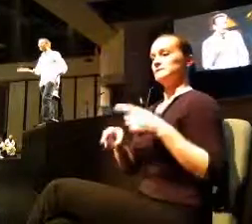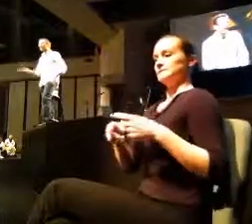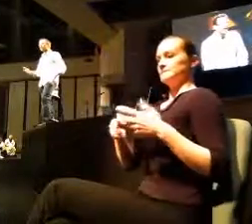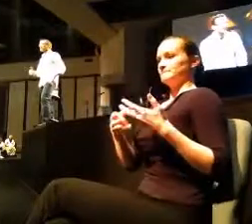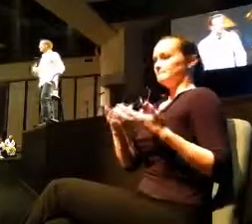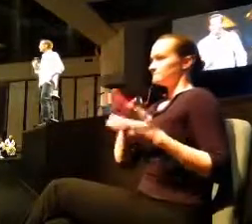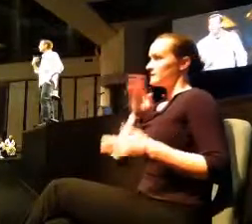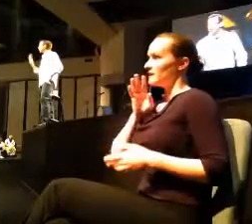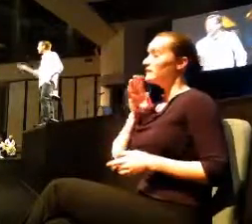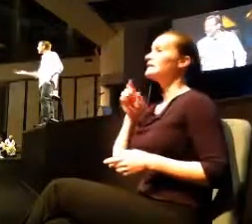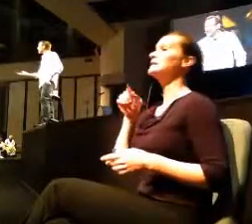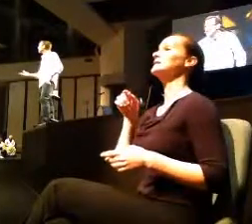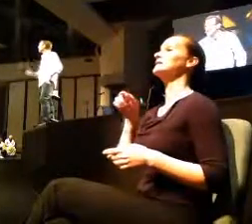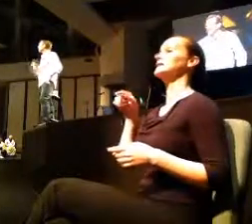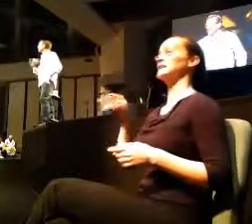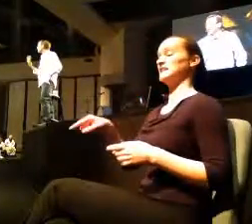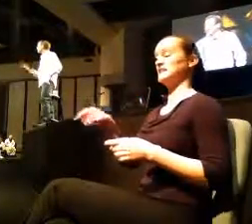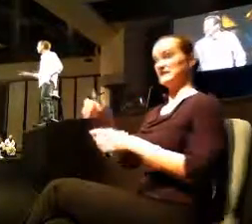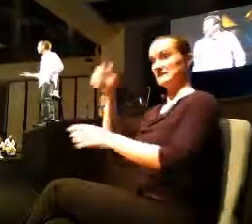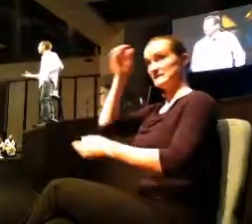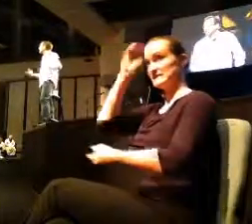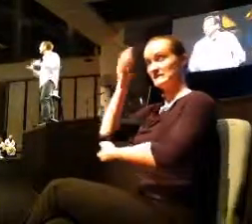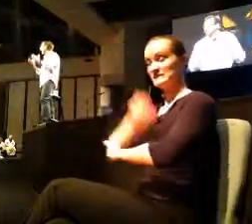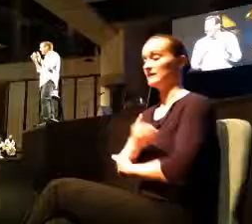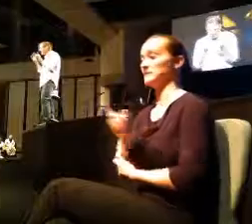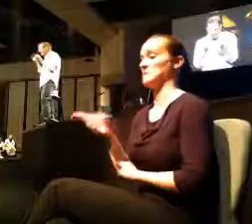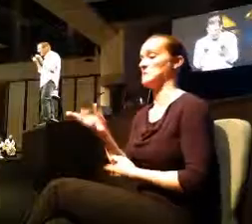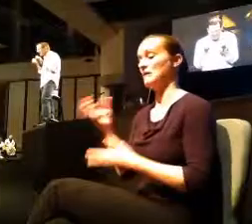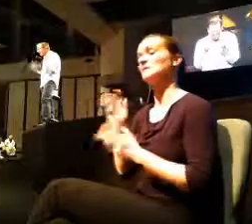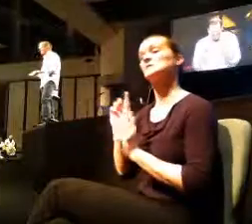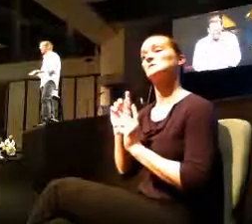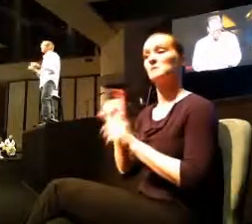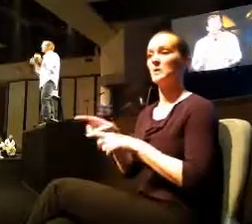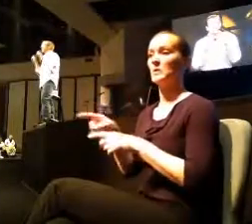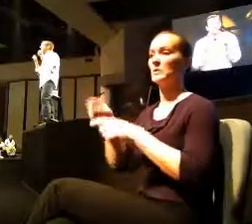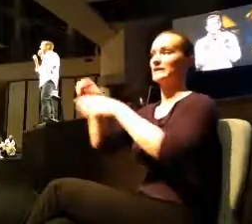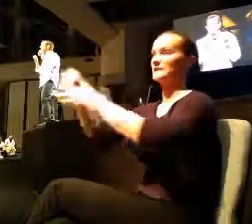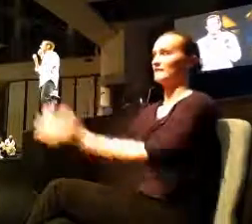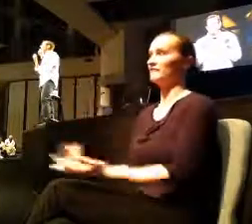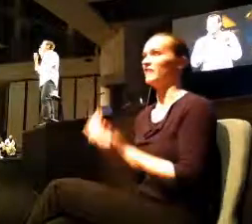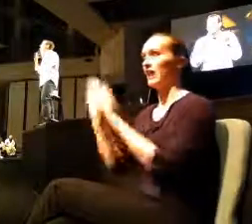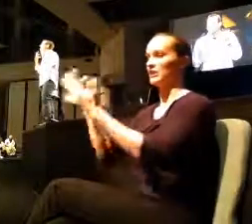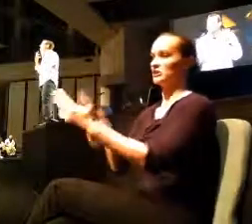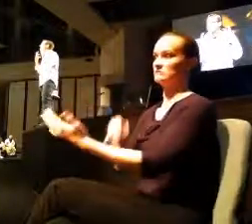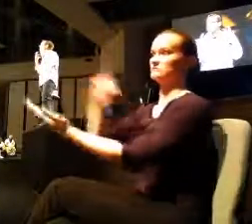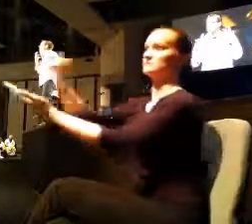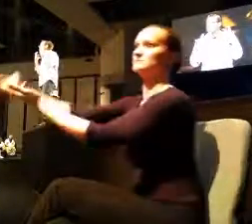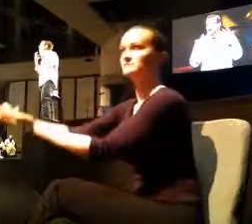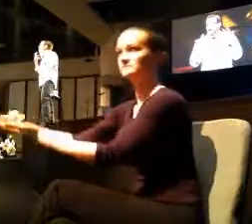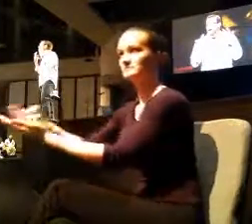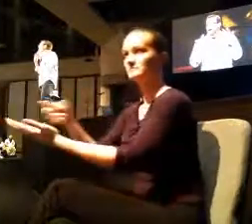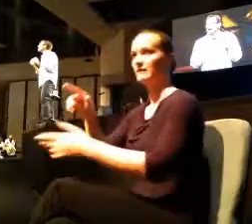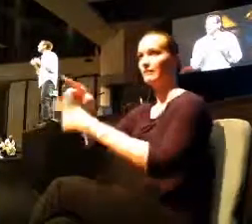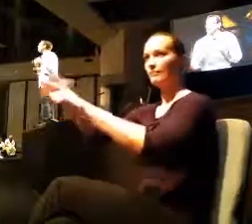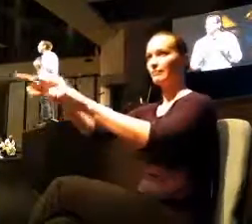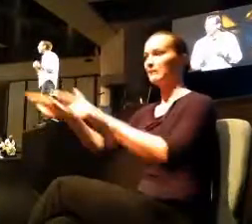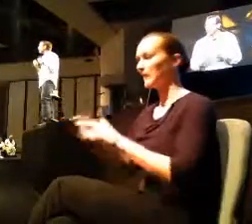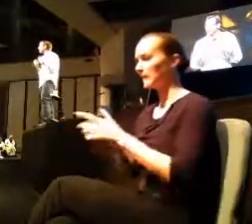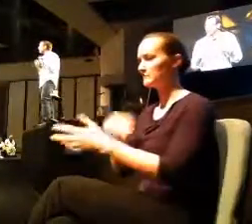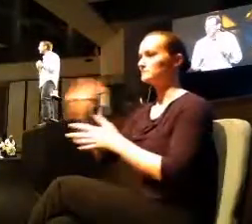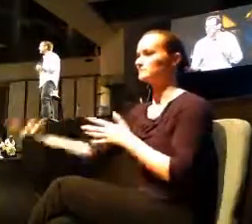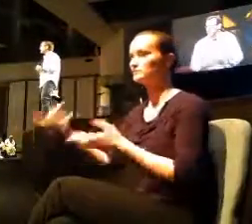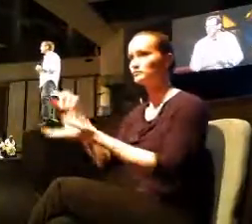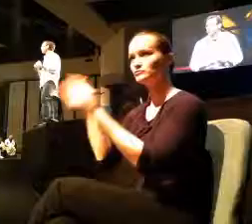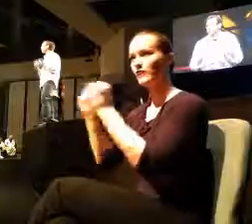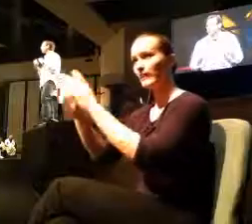into fires, into lakes, trying to kill himself. And there is this dad that is just coming apart